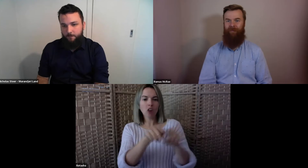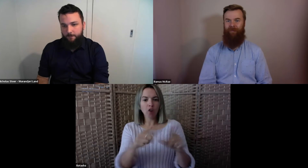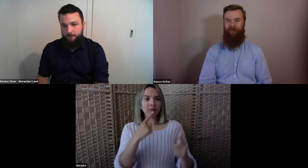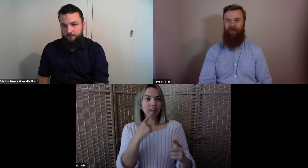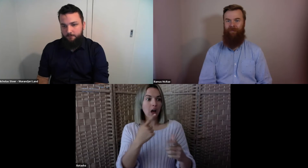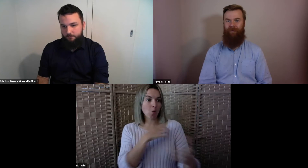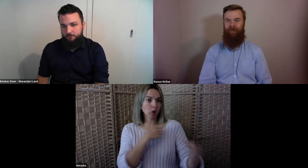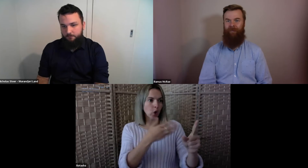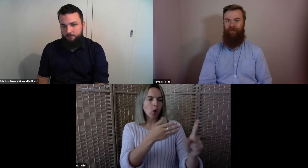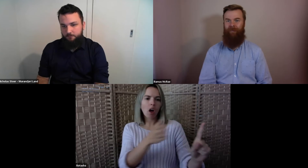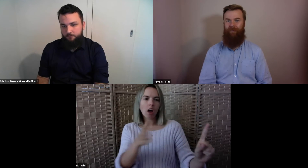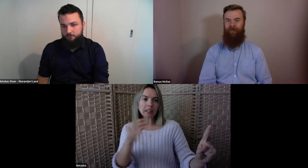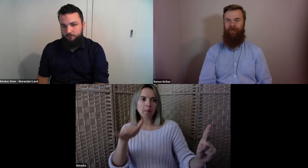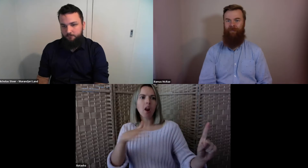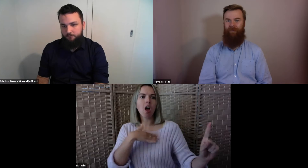us.